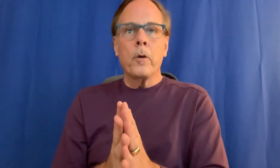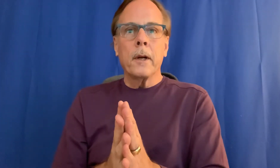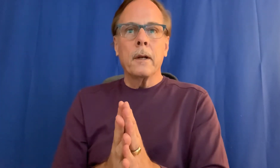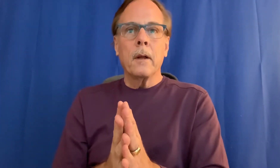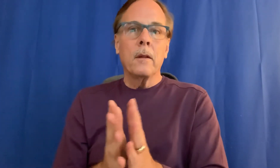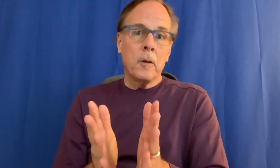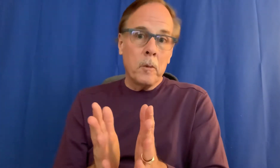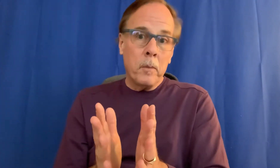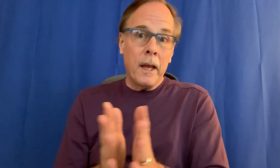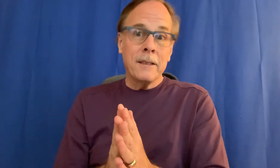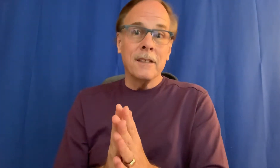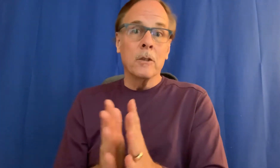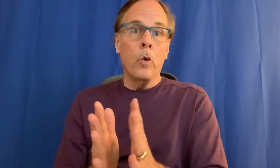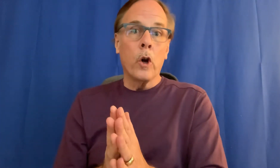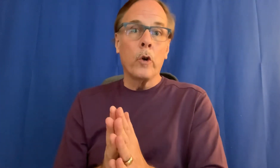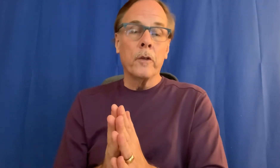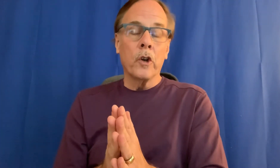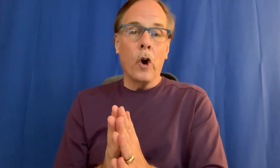Watering plants is in watering the garden.